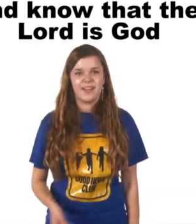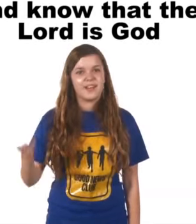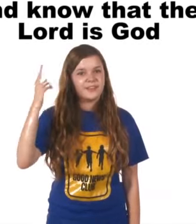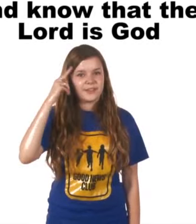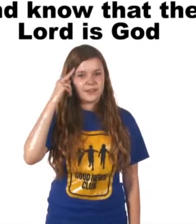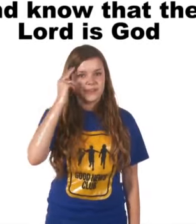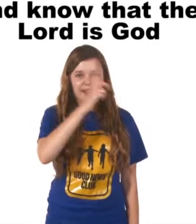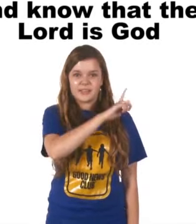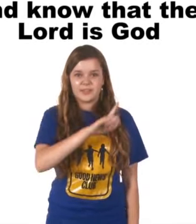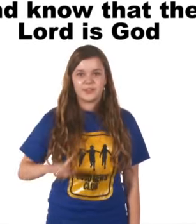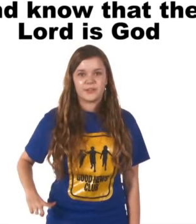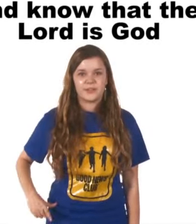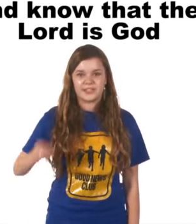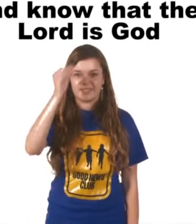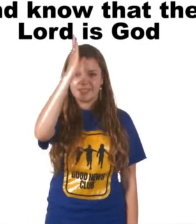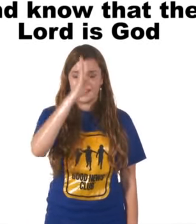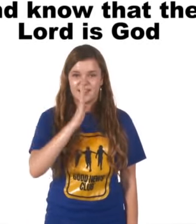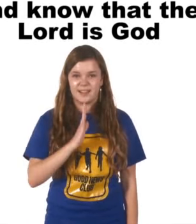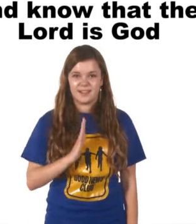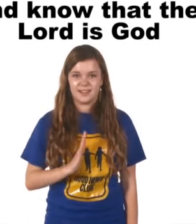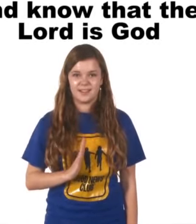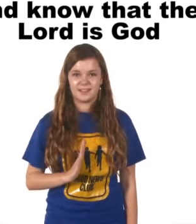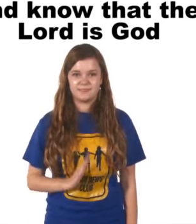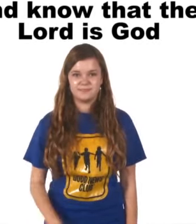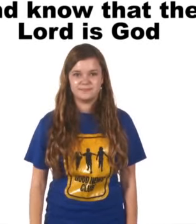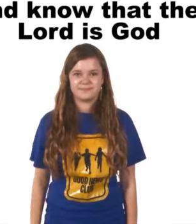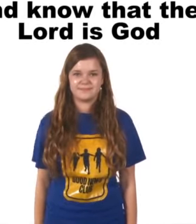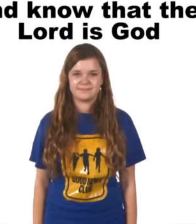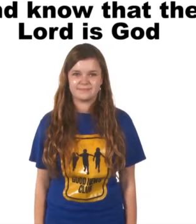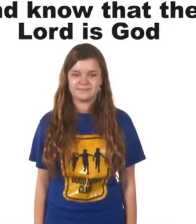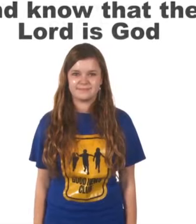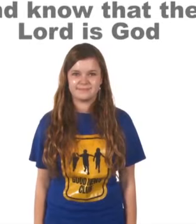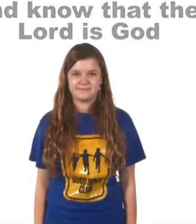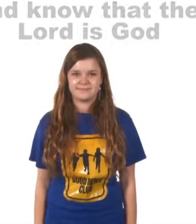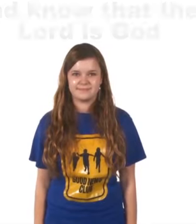Know that the Lord is God Lord with gladness Amen Amen Amen Amen Amen Amen Thank you.